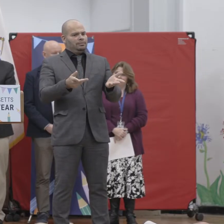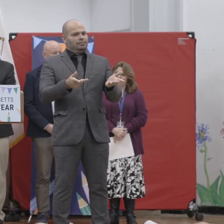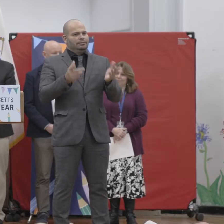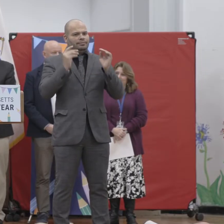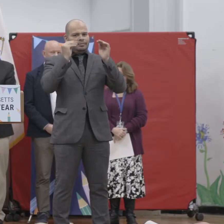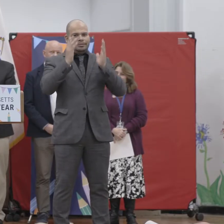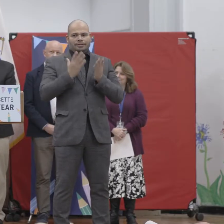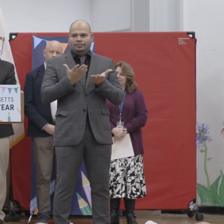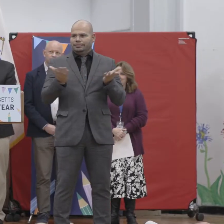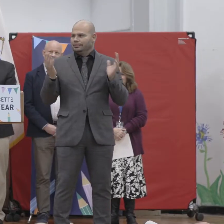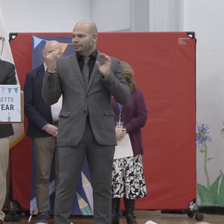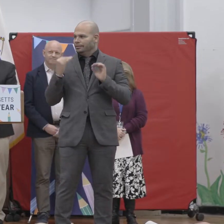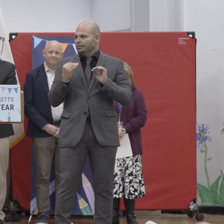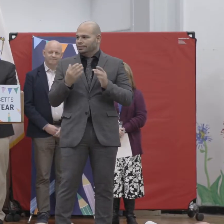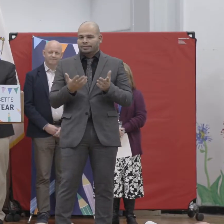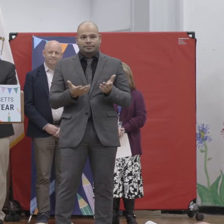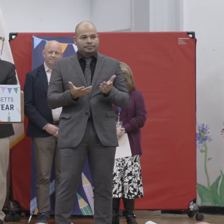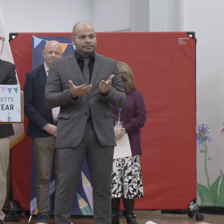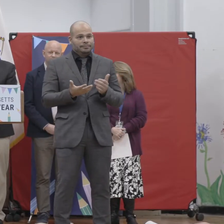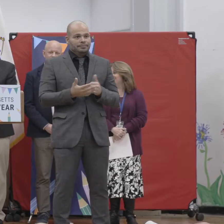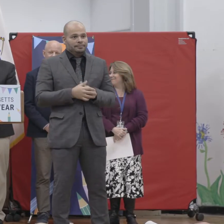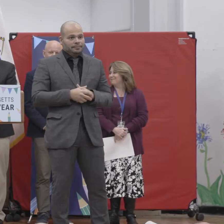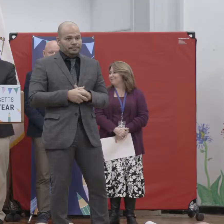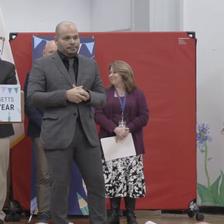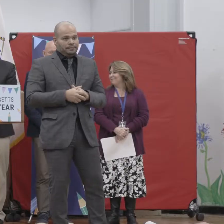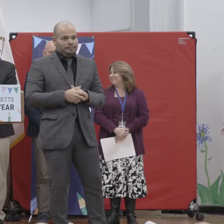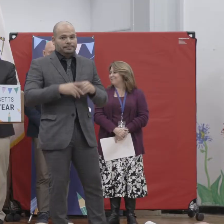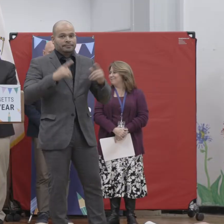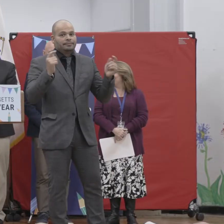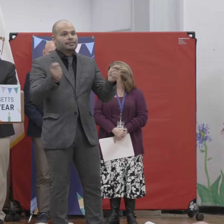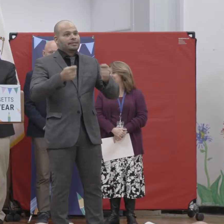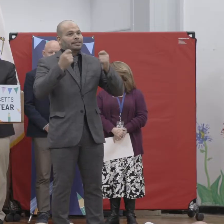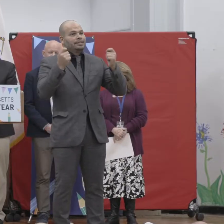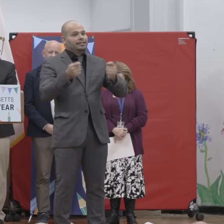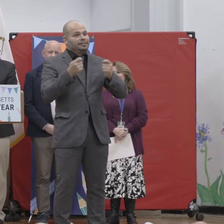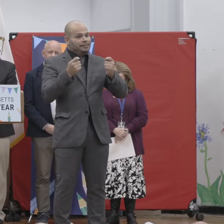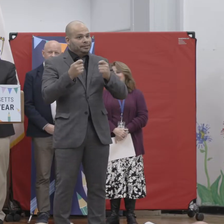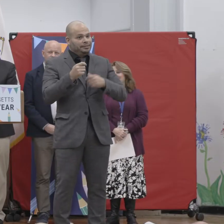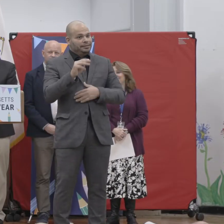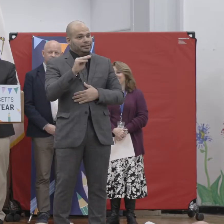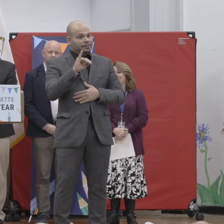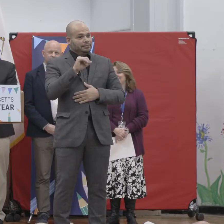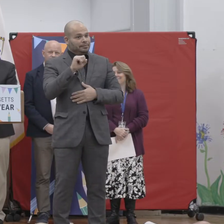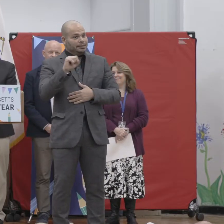this incredible educator, Ms. Sparrow, Ms. S., that we're also